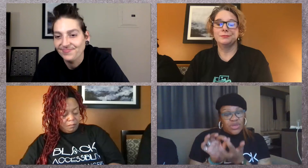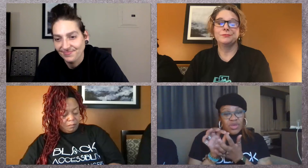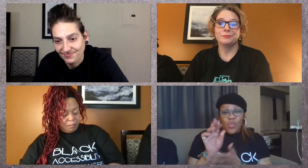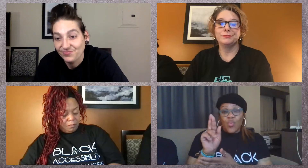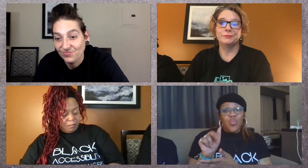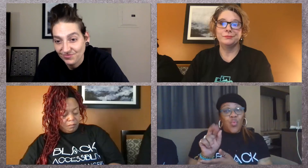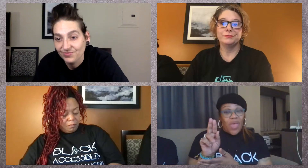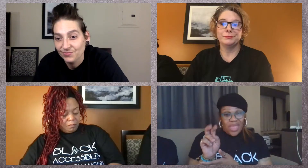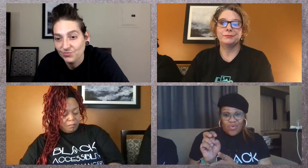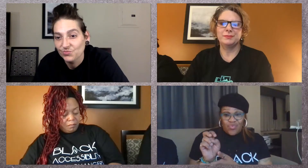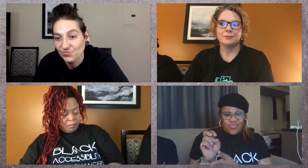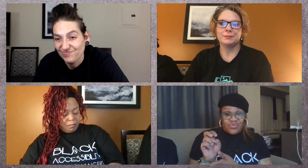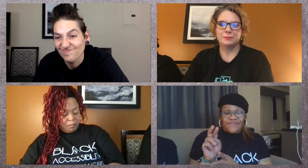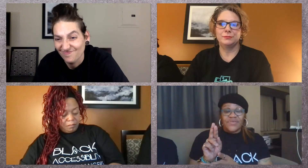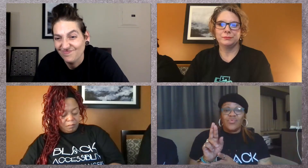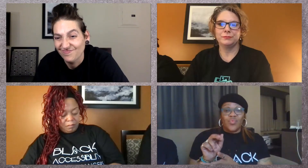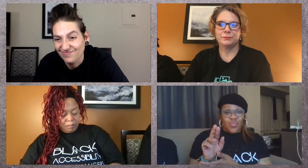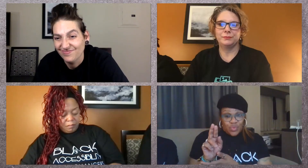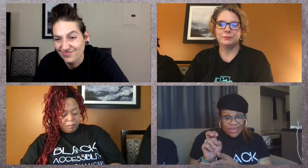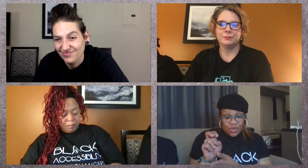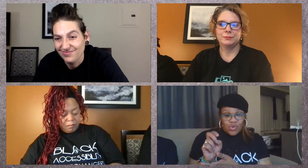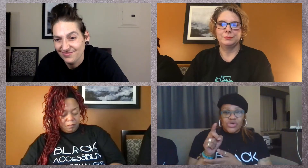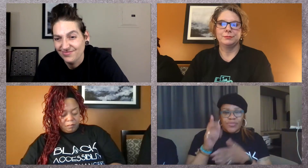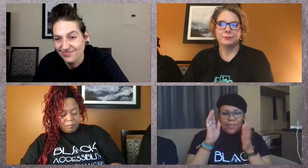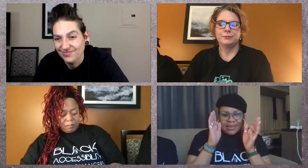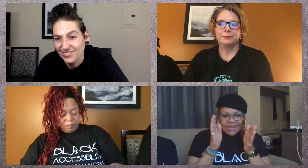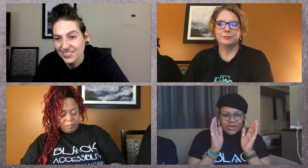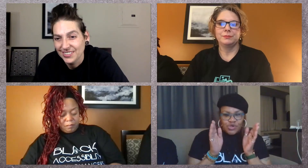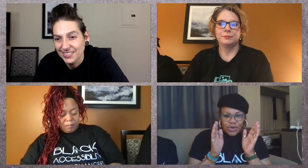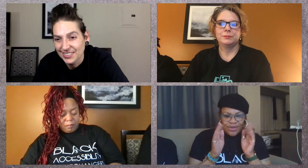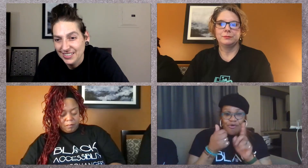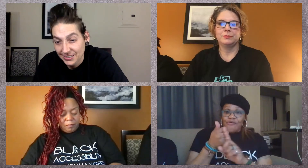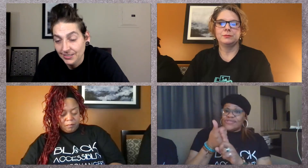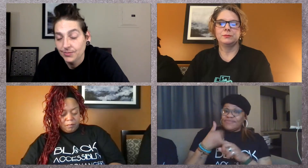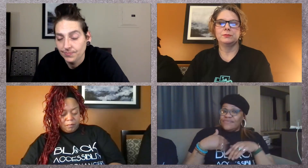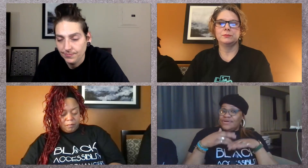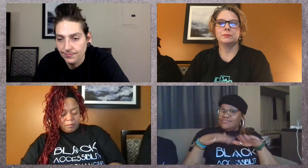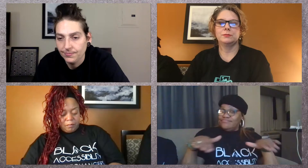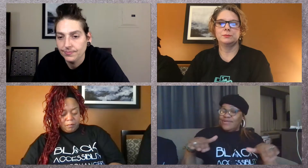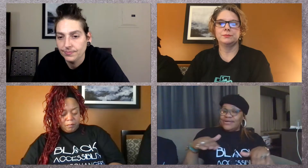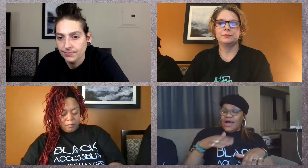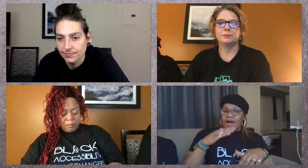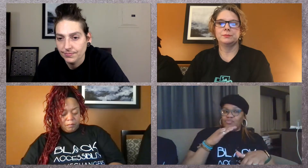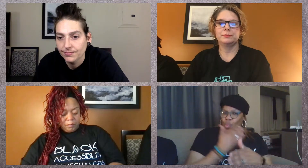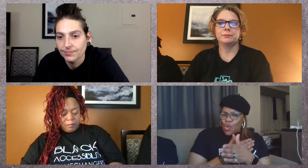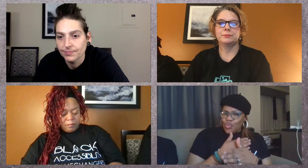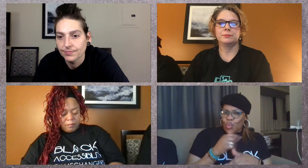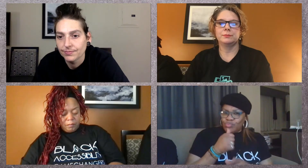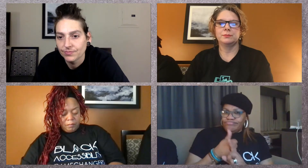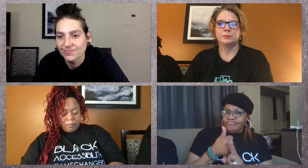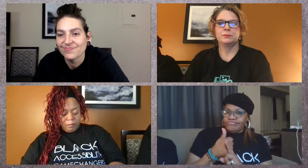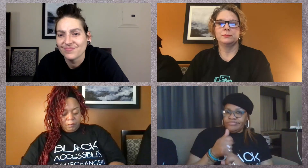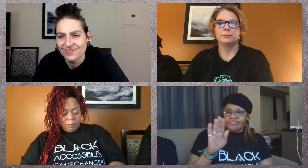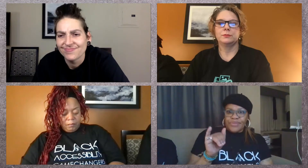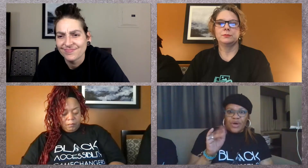who has white privilege, it's very rare for you to be paying attention,